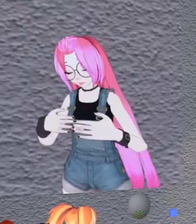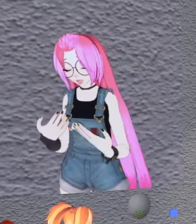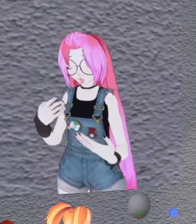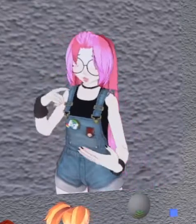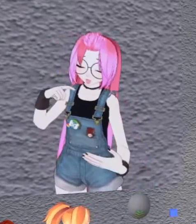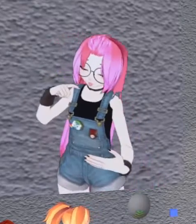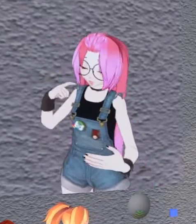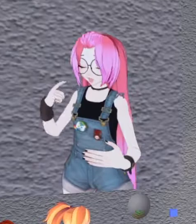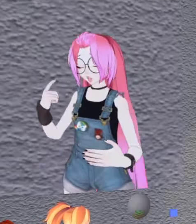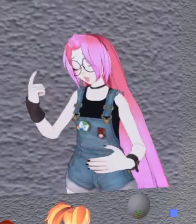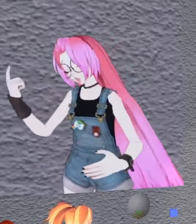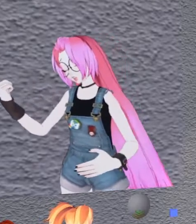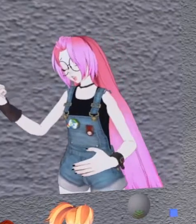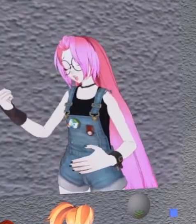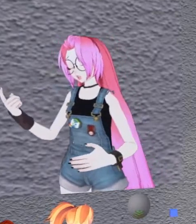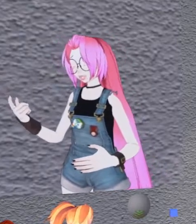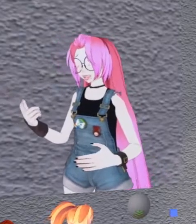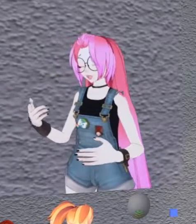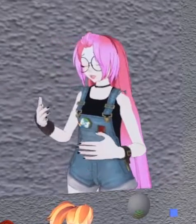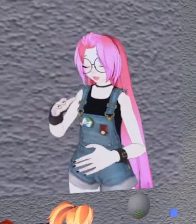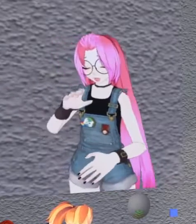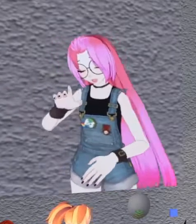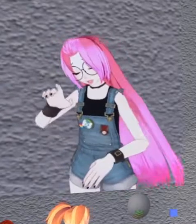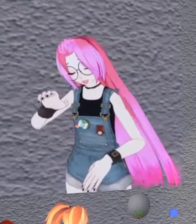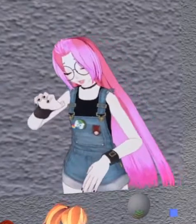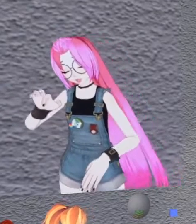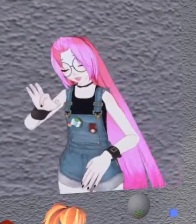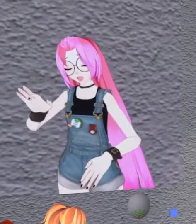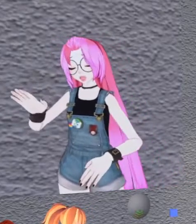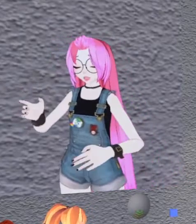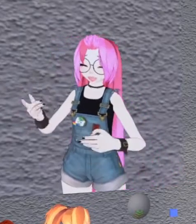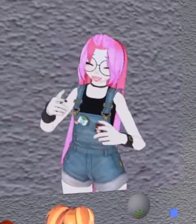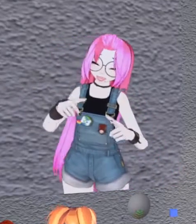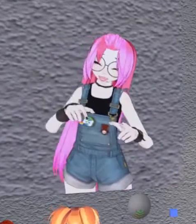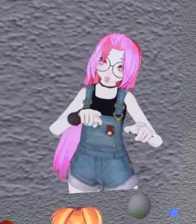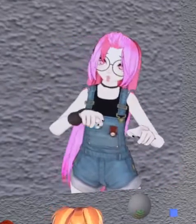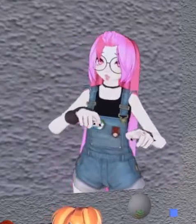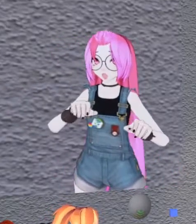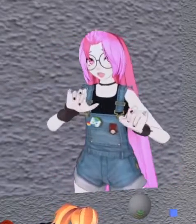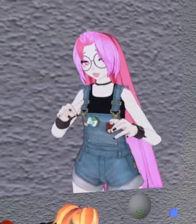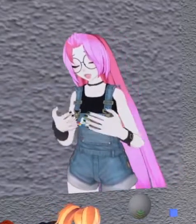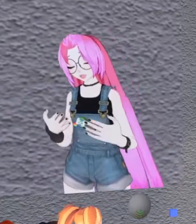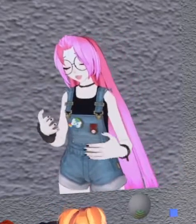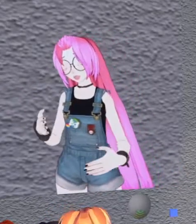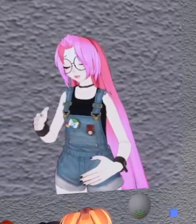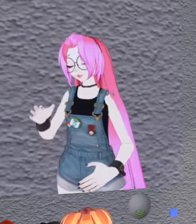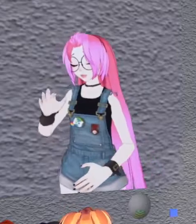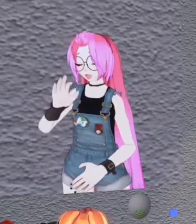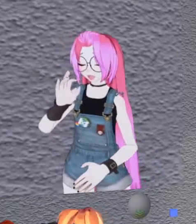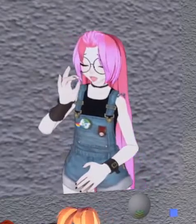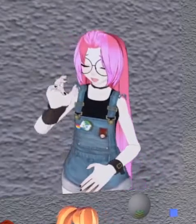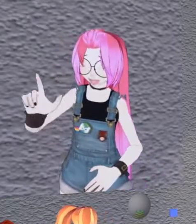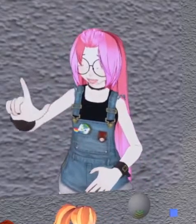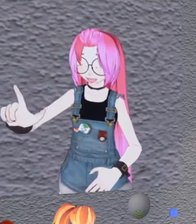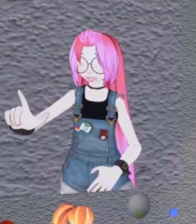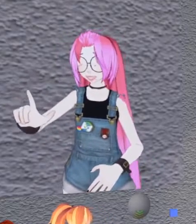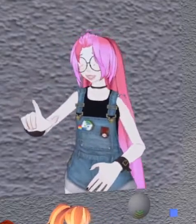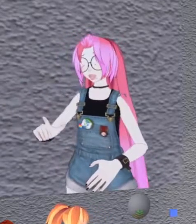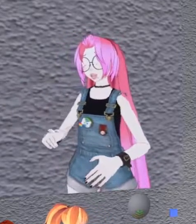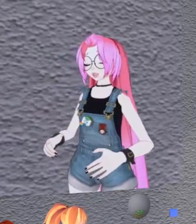is the deaf person going to understand? So either it comes to fingerspelling or also like with our last lesson about classifiers. So like